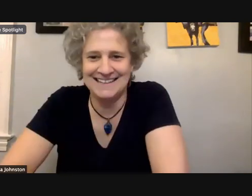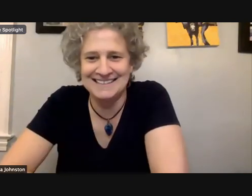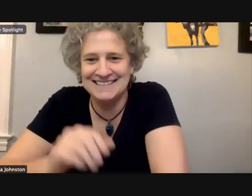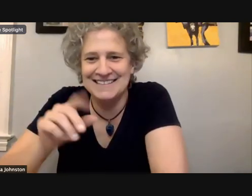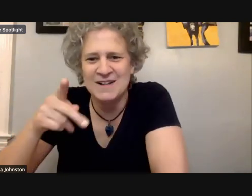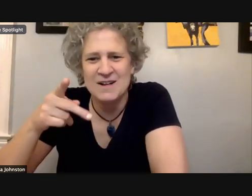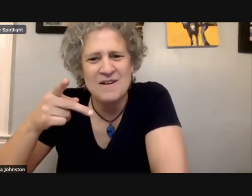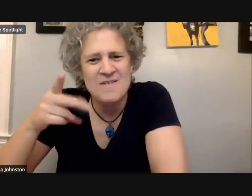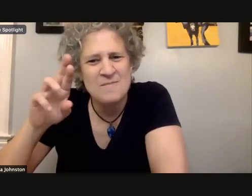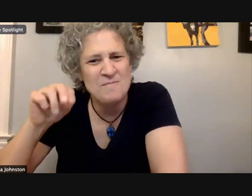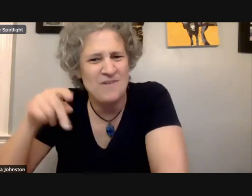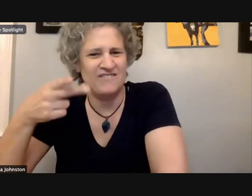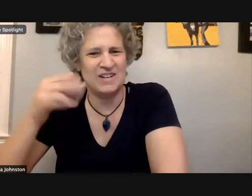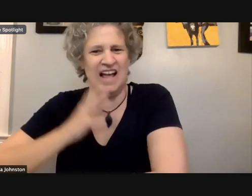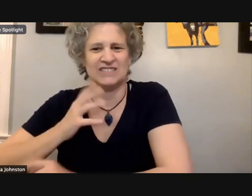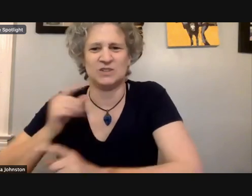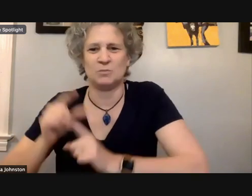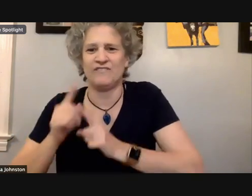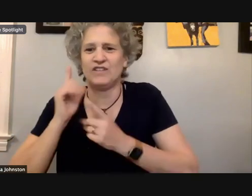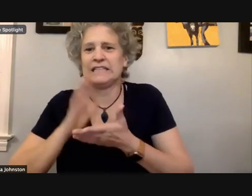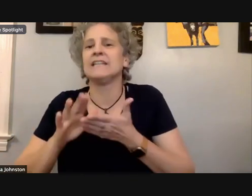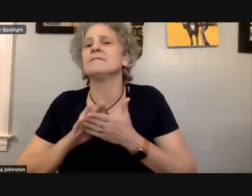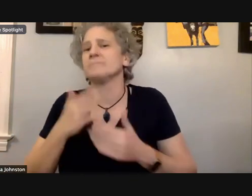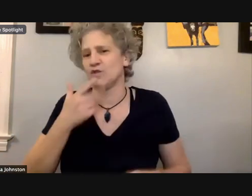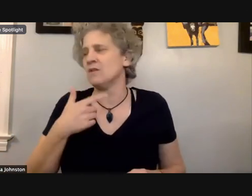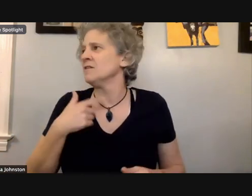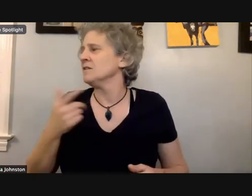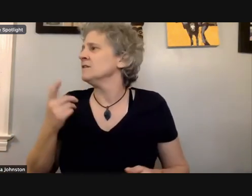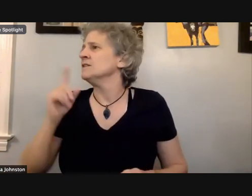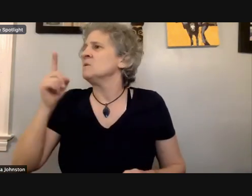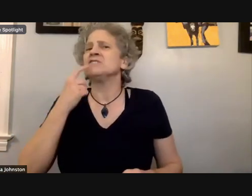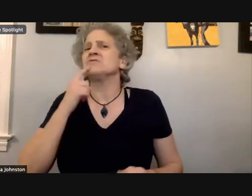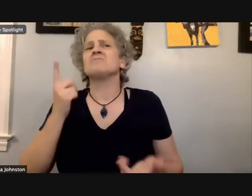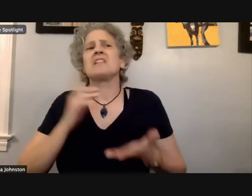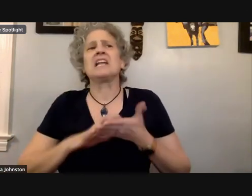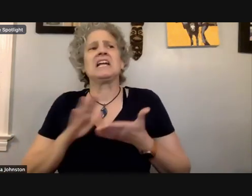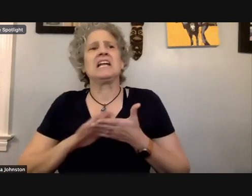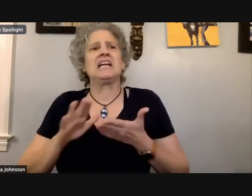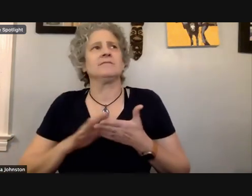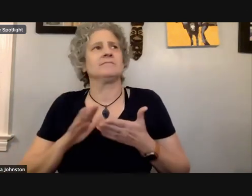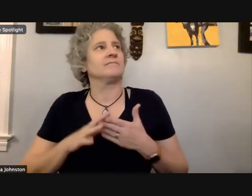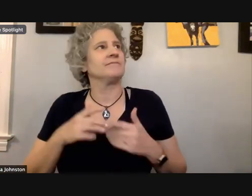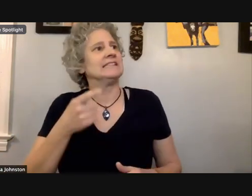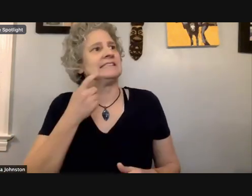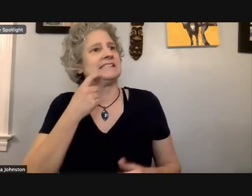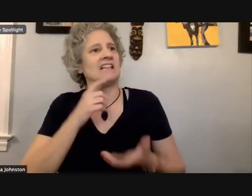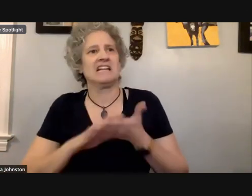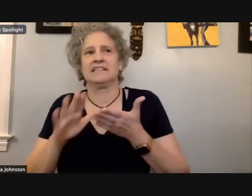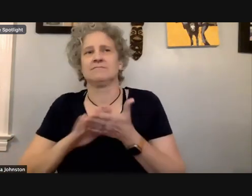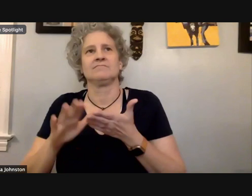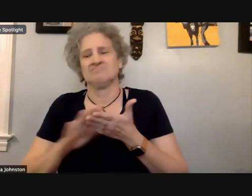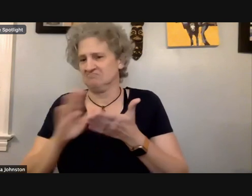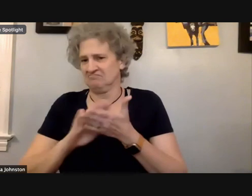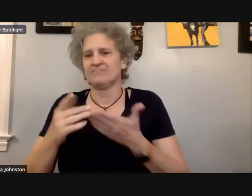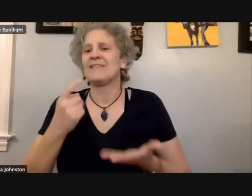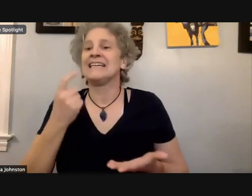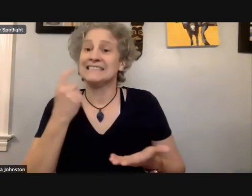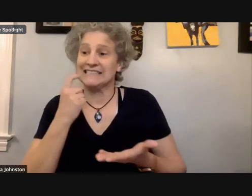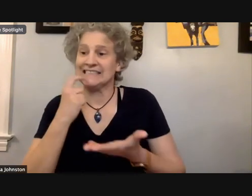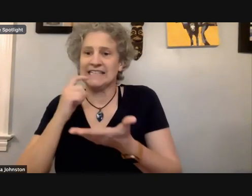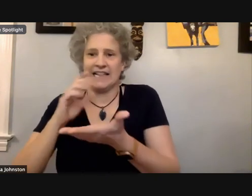in a former life. Well, there you go. Okay. Prophany. That's a word for cleaning. So that would just be going, if you